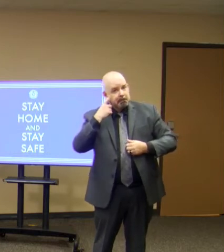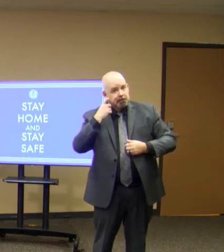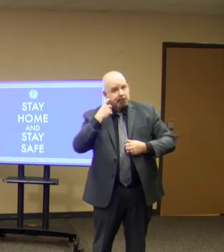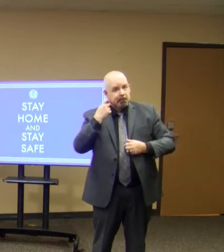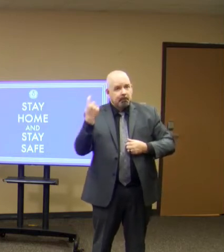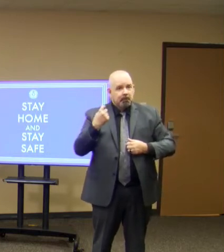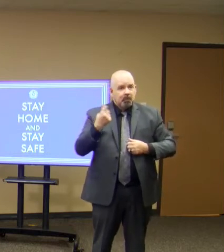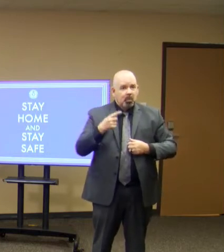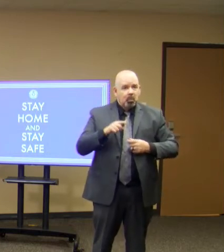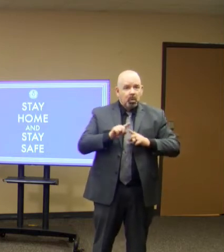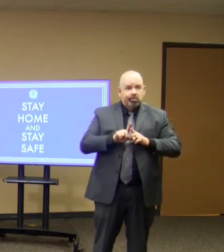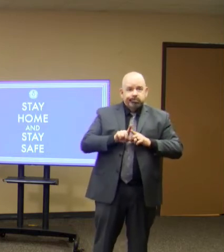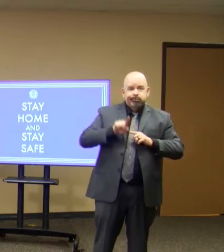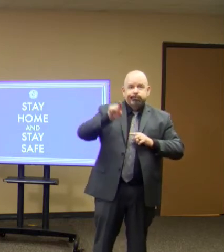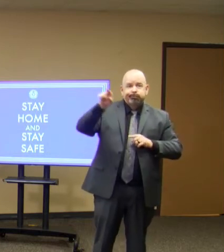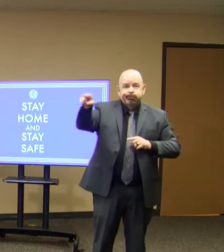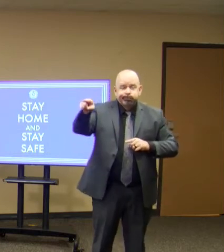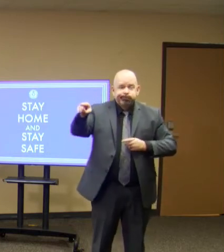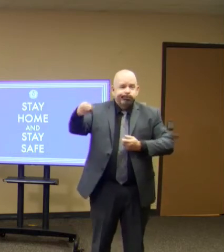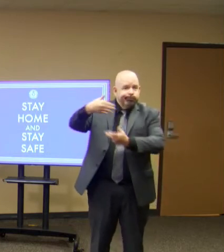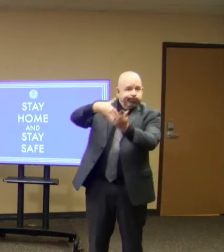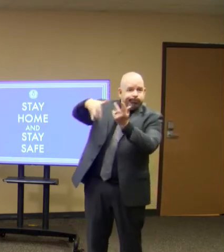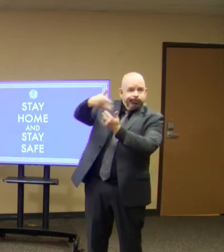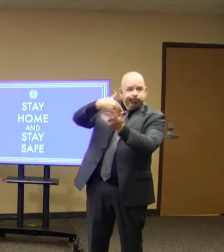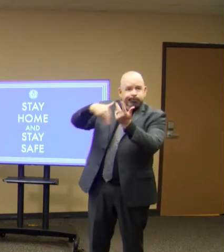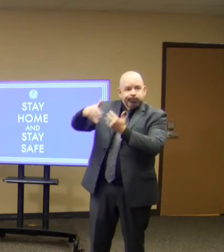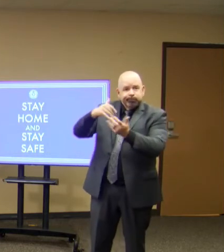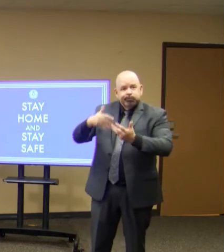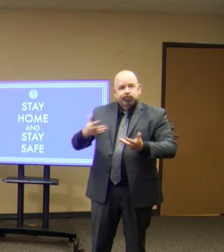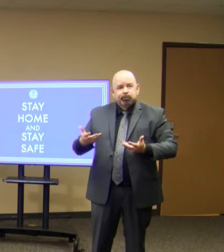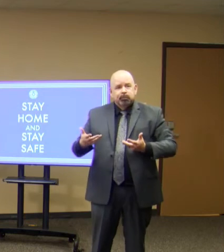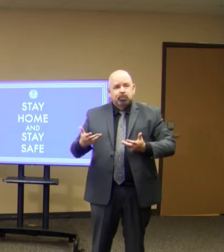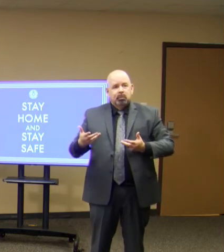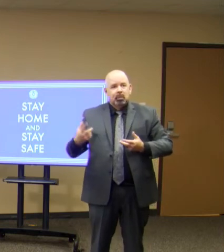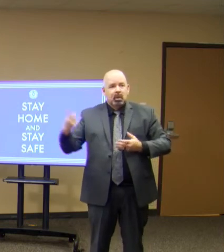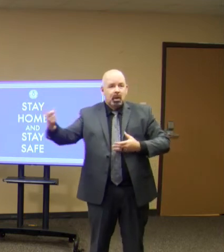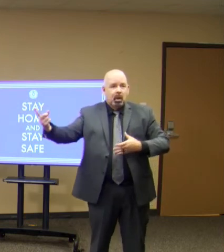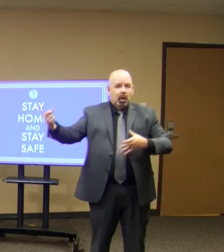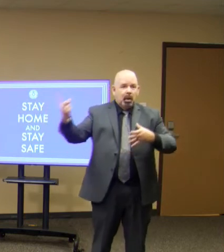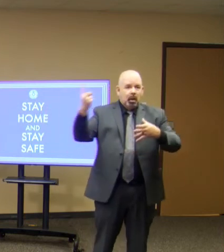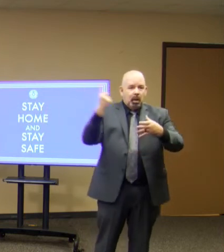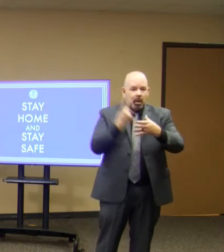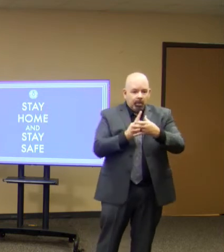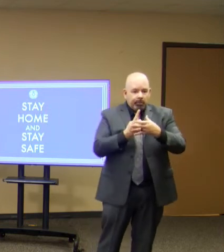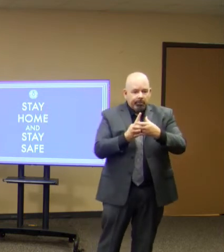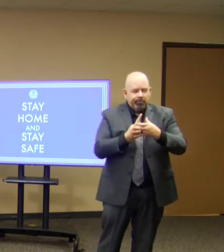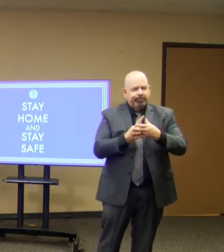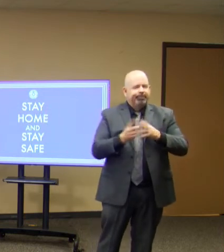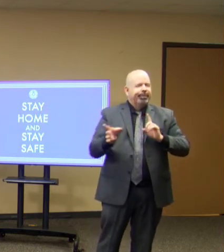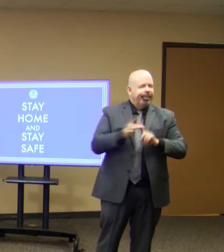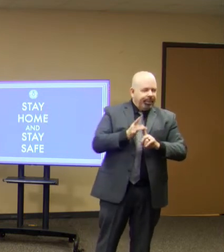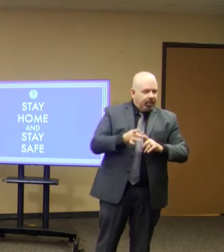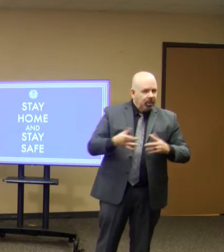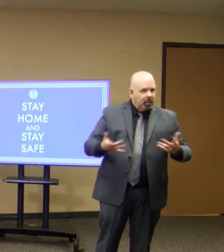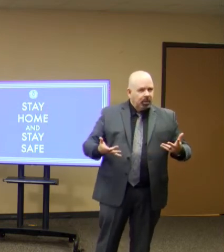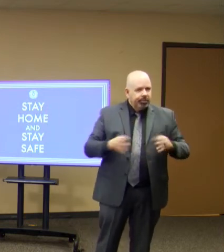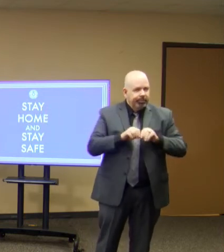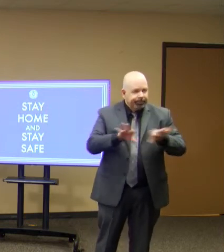at their own home or at someone else's home. And it's those interactions that are